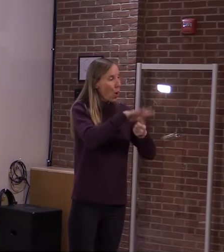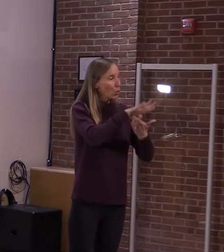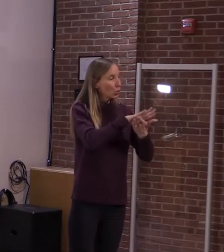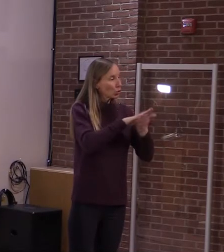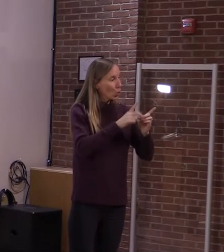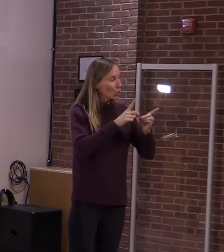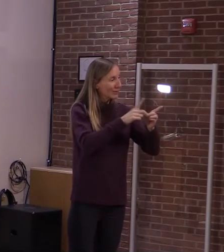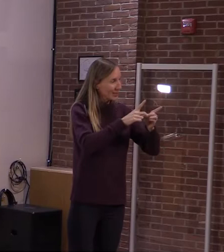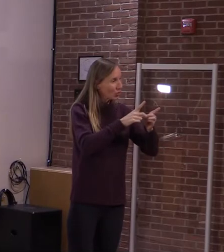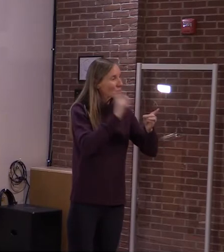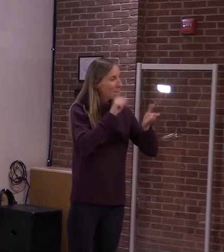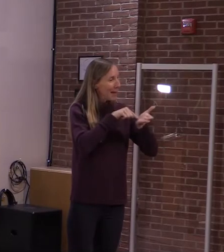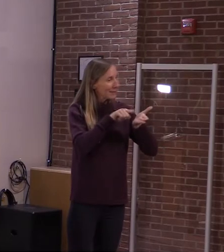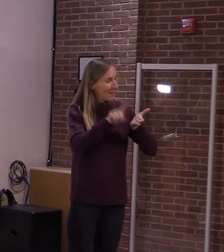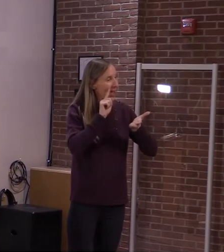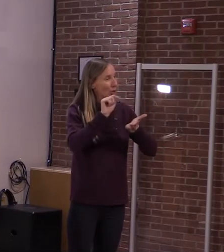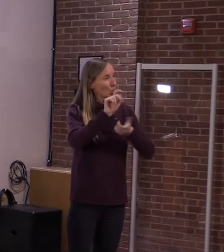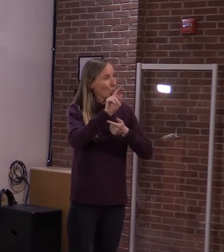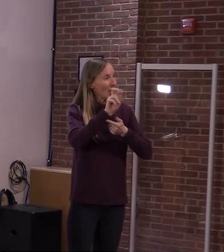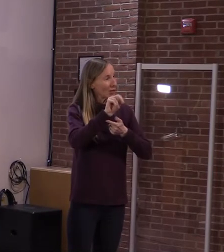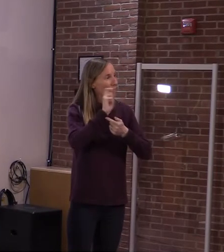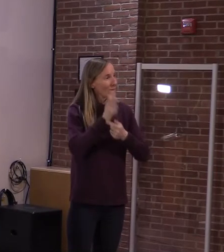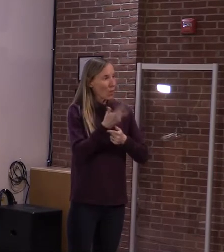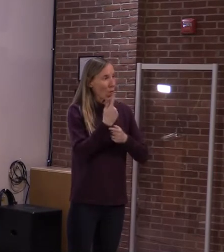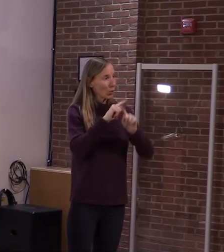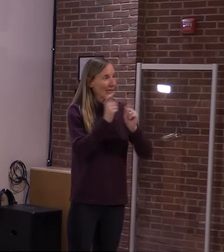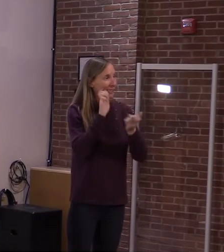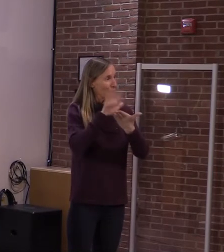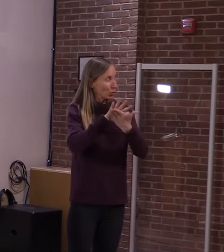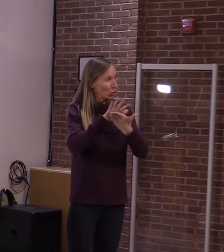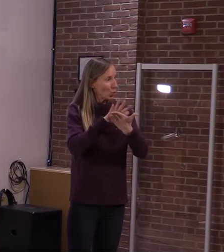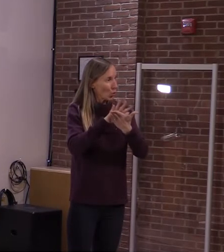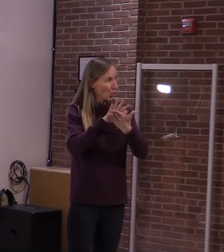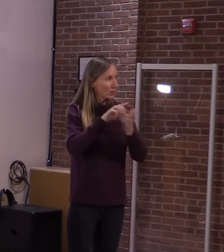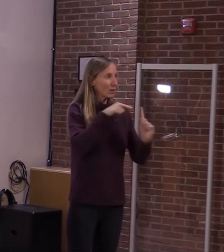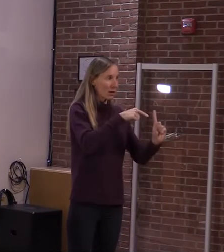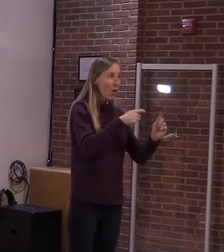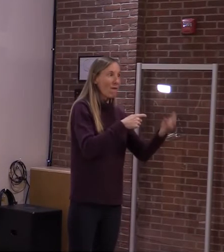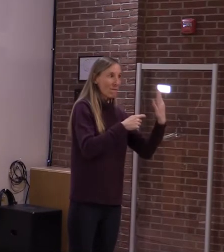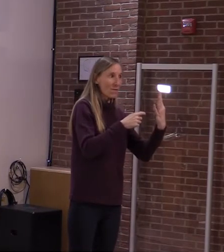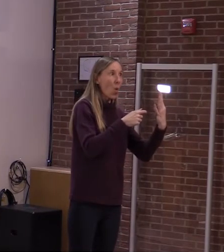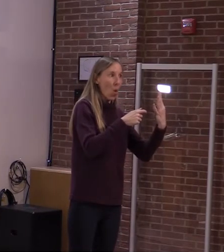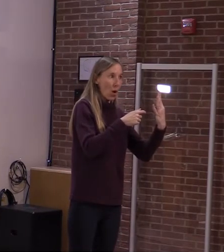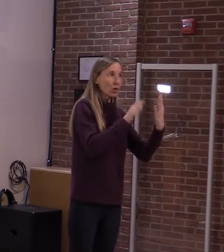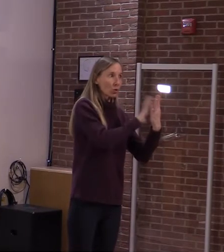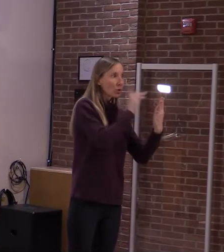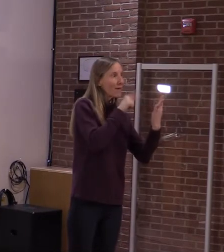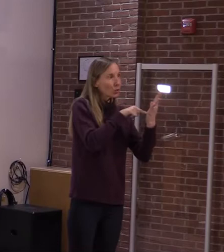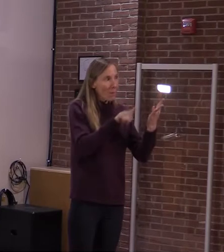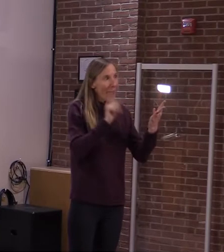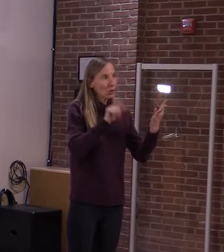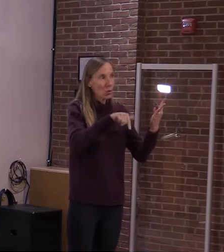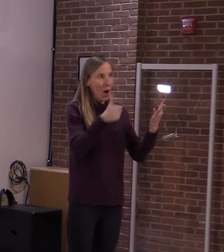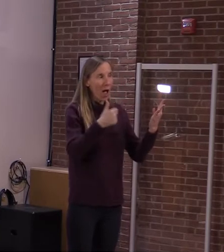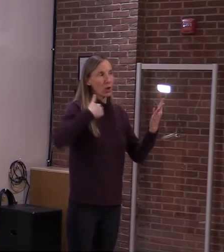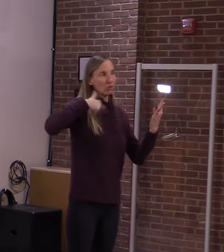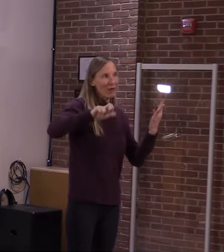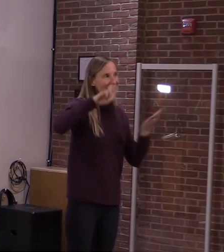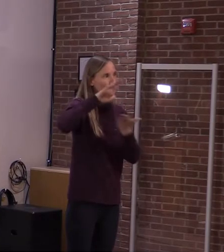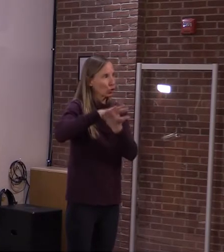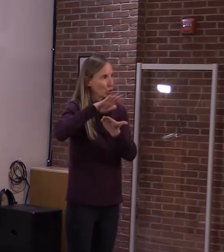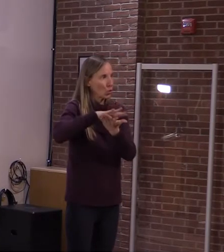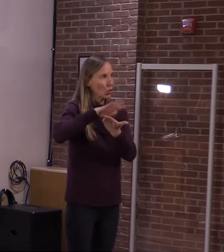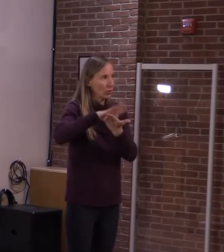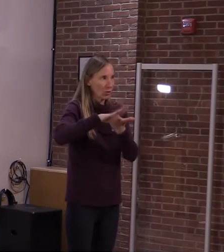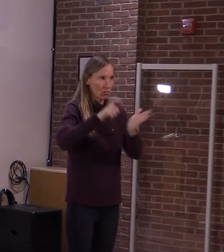to three different religious schools pursuant to the Espinoza Supreme Court decision last year. Does this throw the door open to